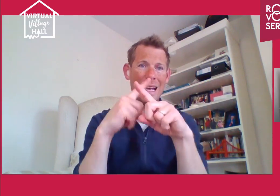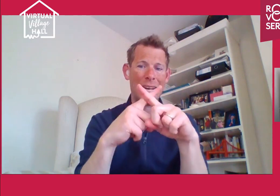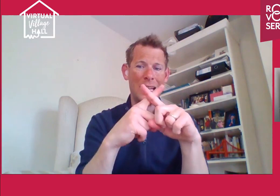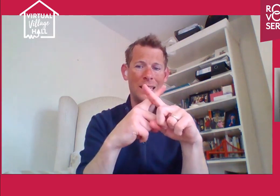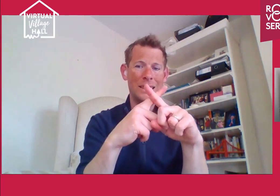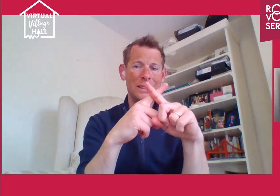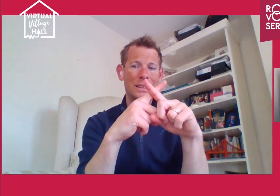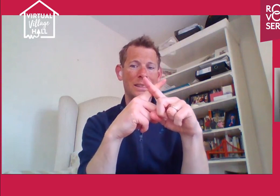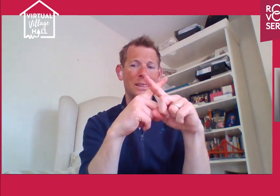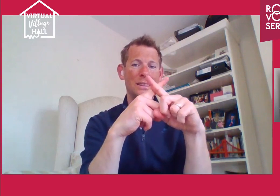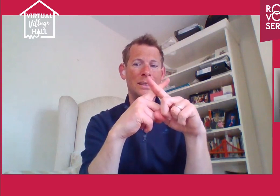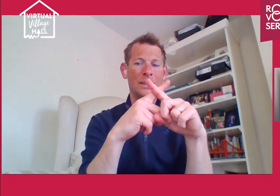X,